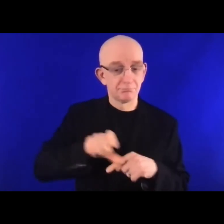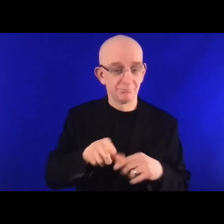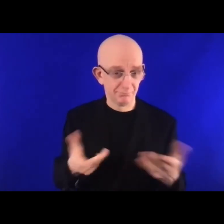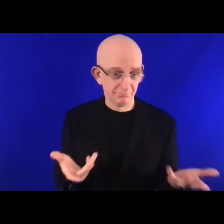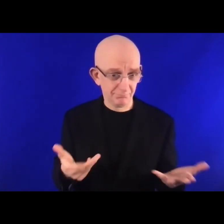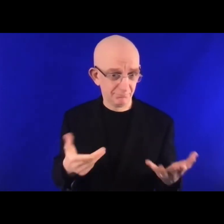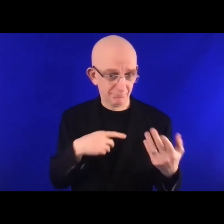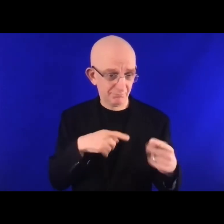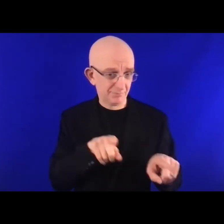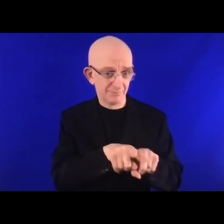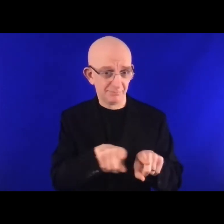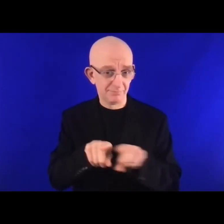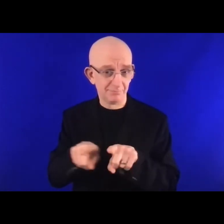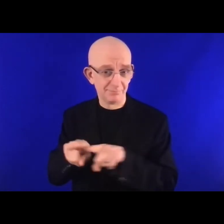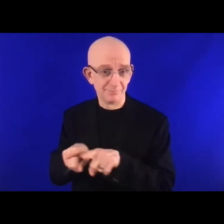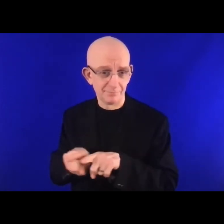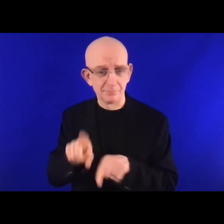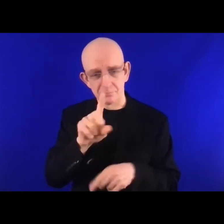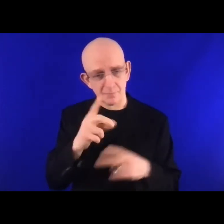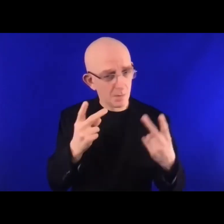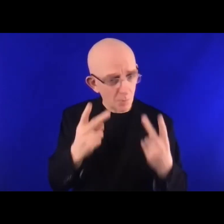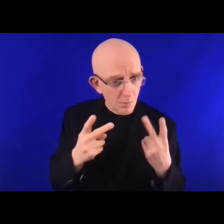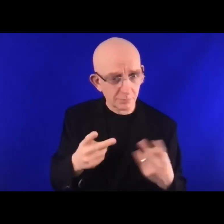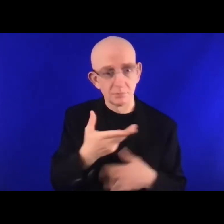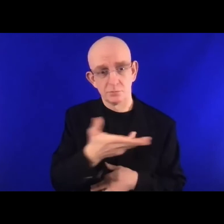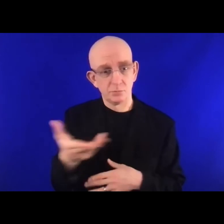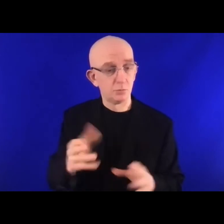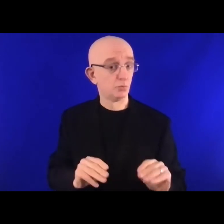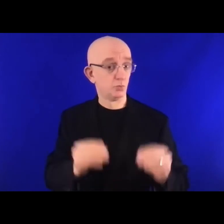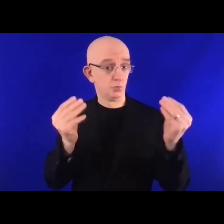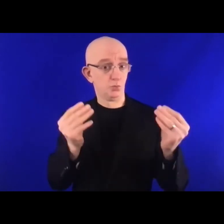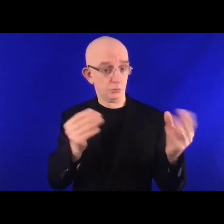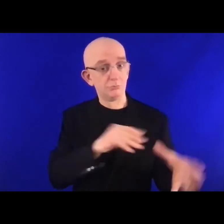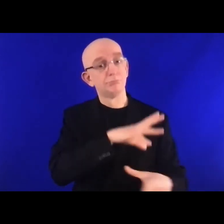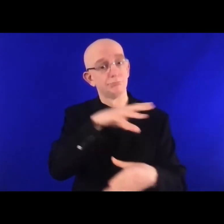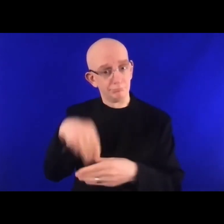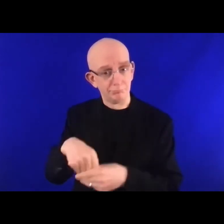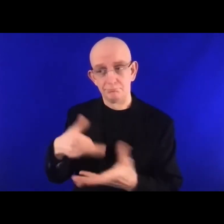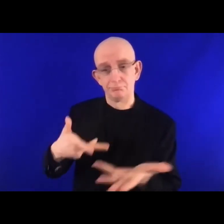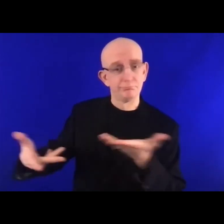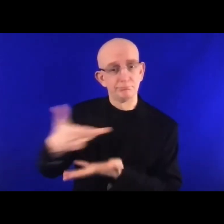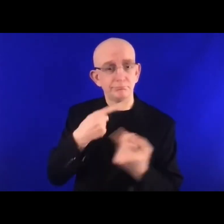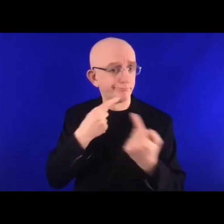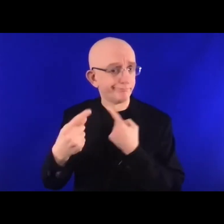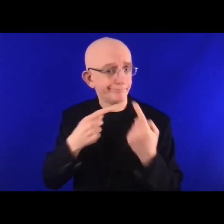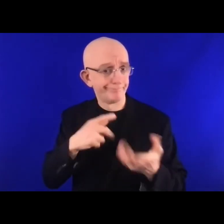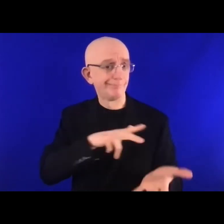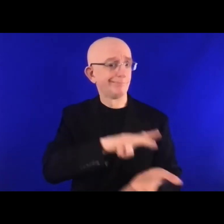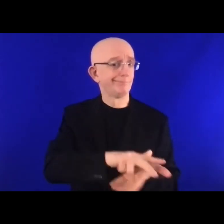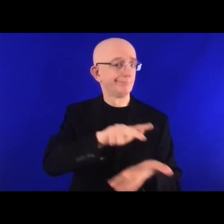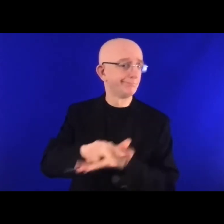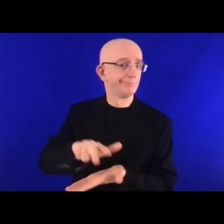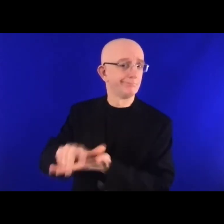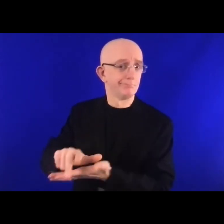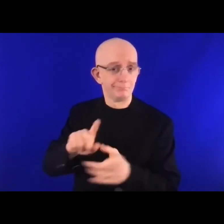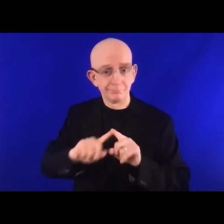concern them and their lives, also to empower and educate youth about their